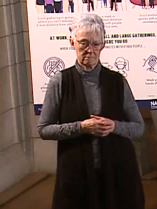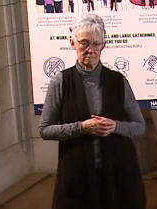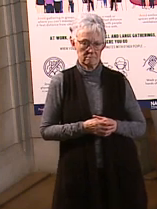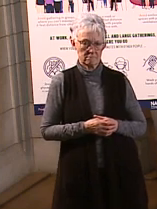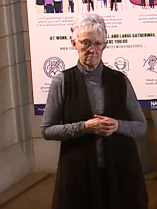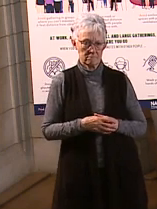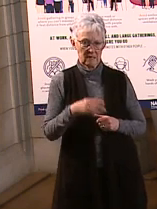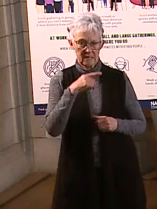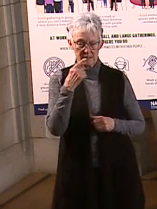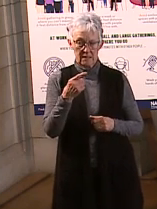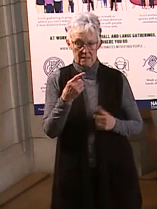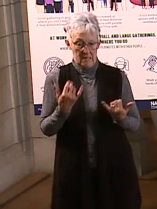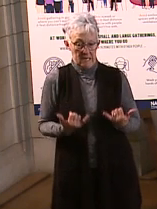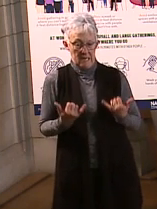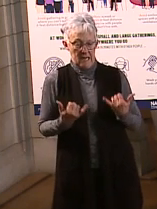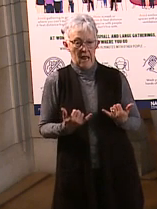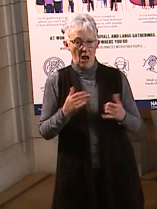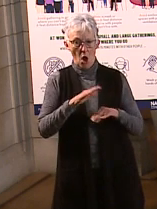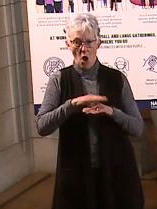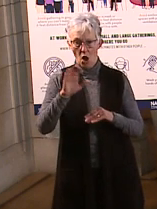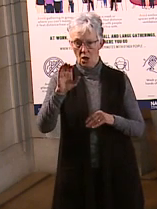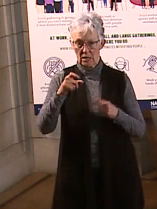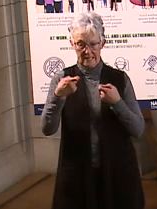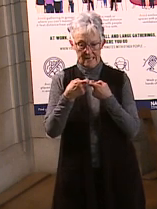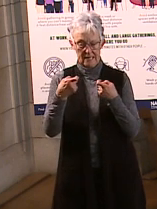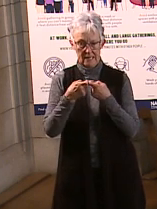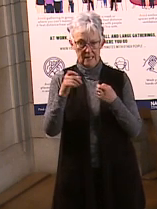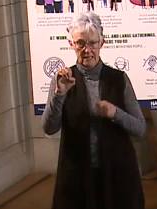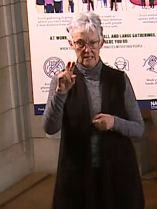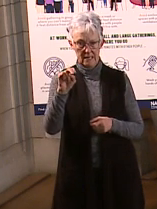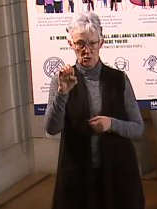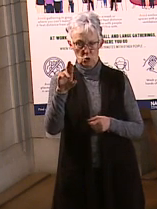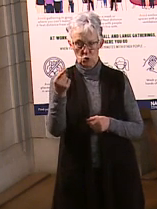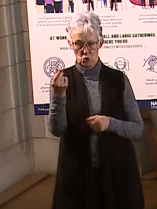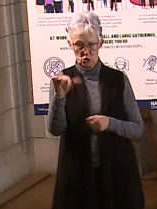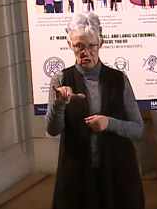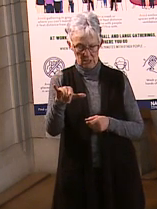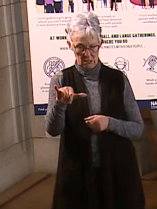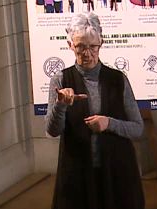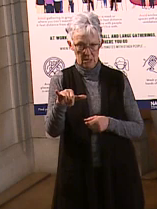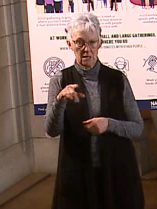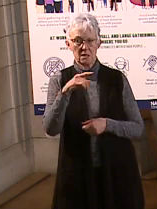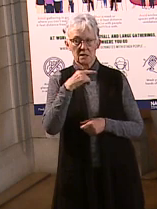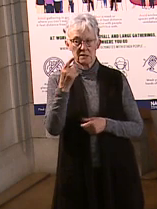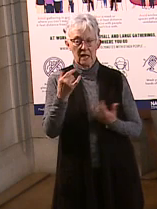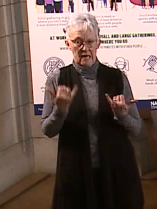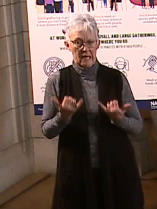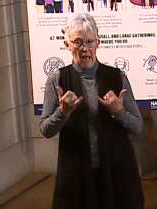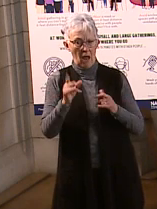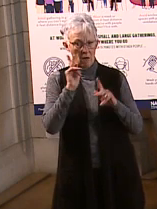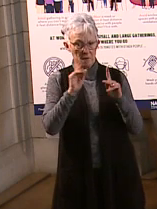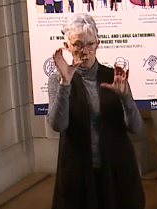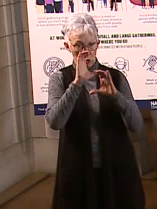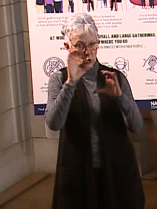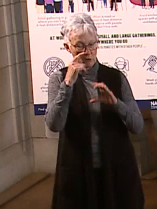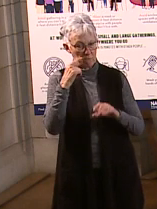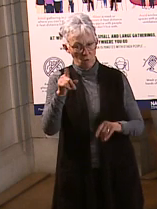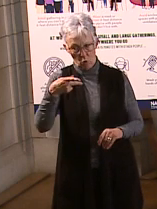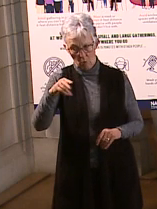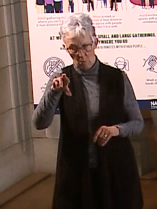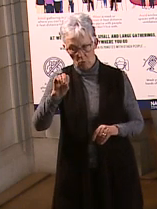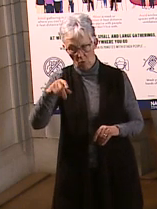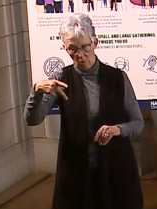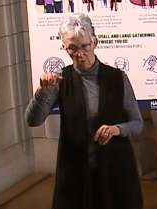now, and there's some wait lines that are starting to form at these terminals. Are you looking at doing something similar that you